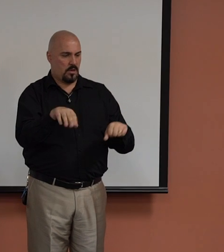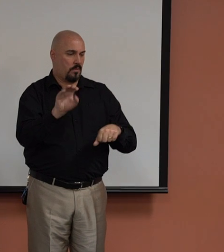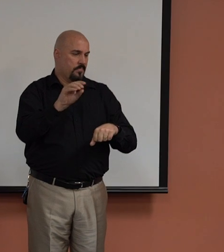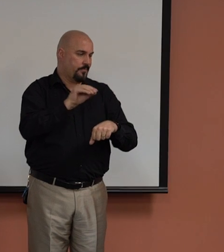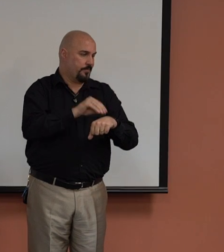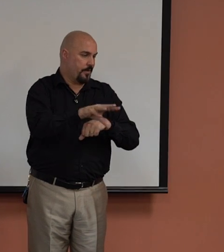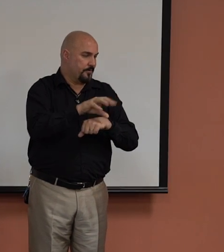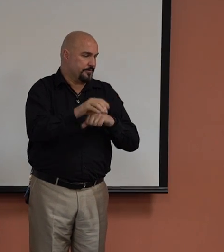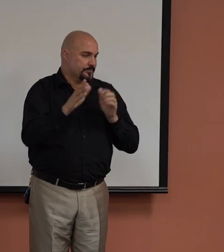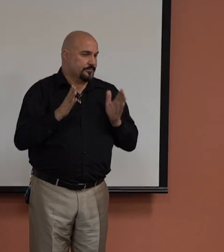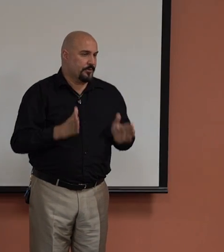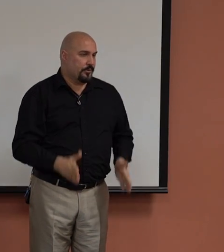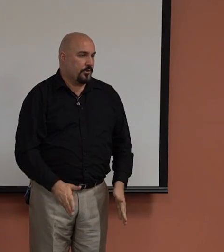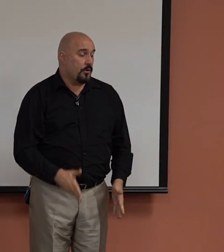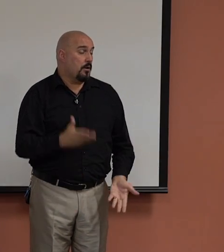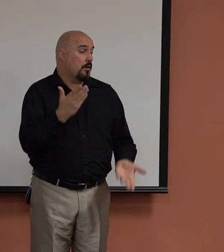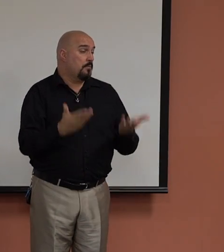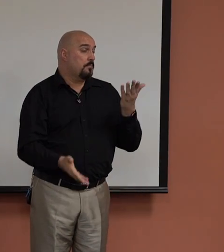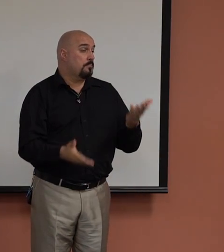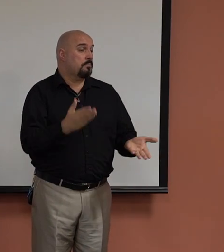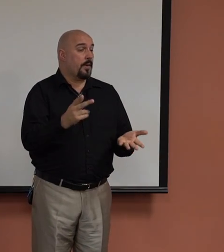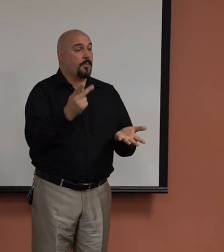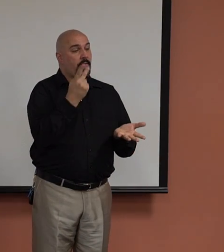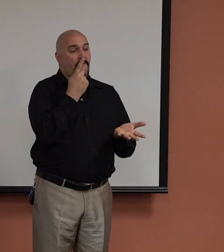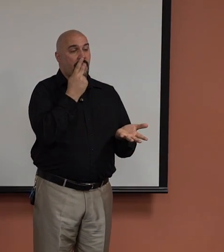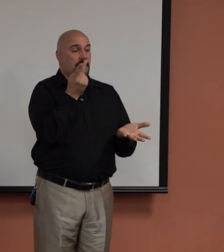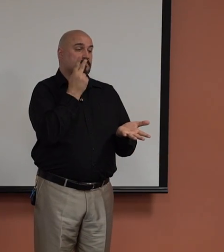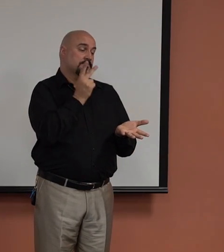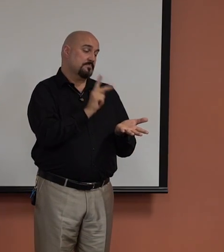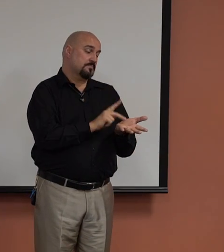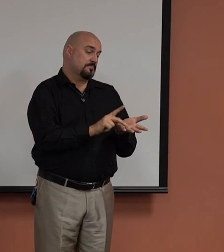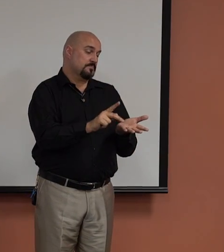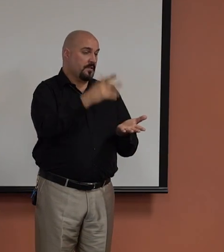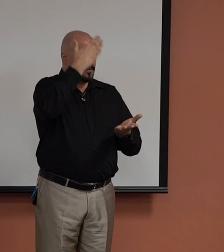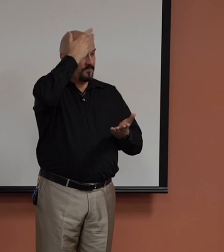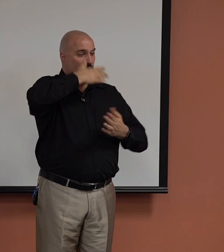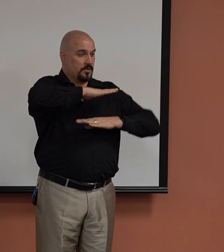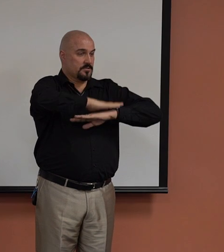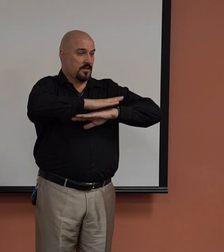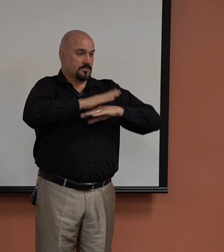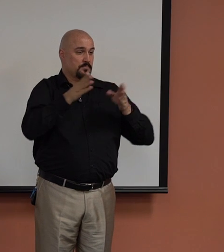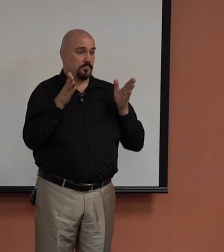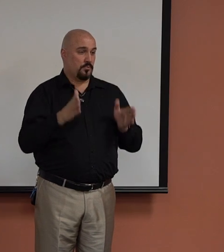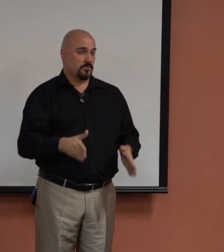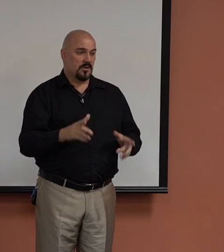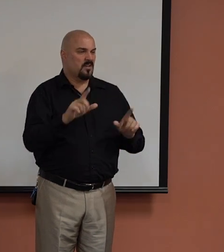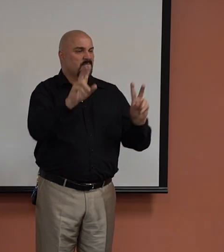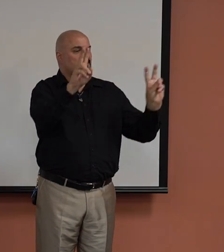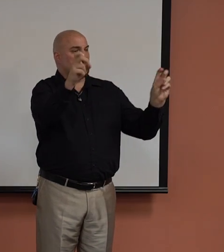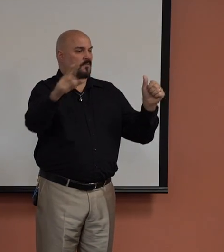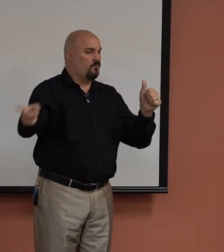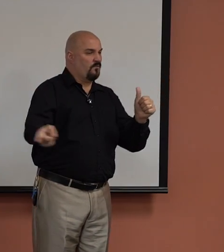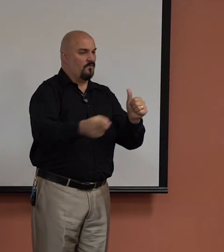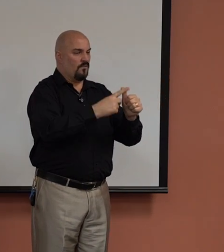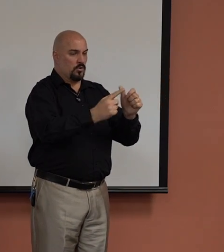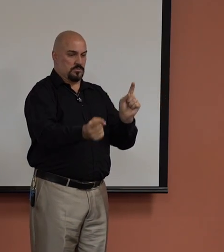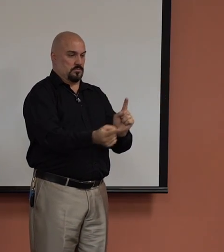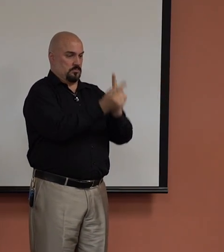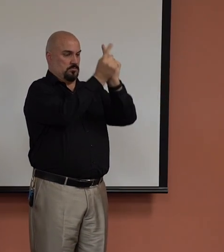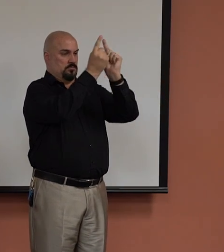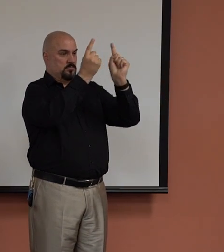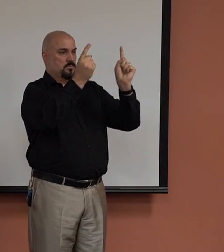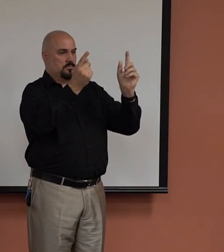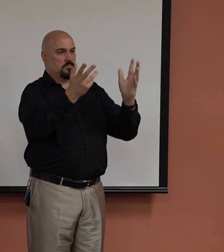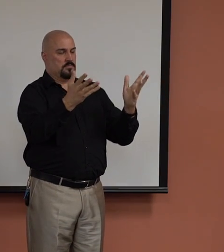or the front desk person. This is a first initial meeting. This is just an initial conversation